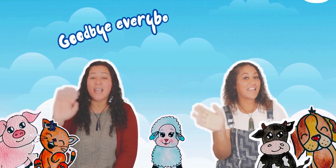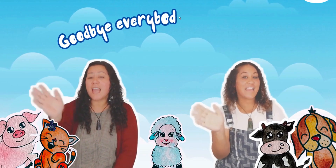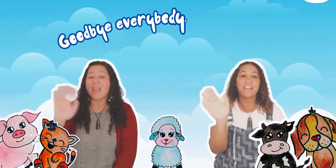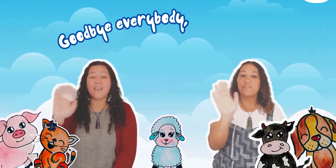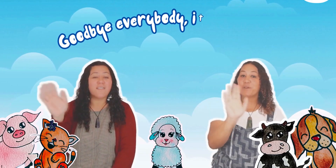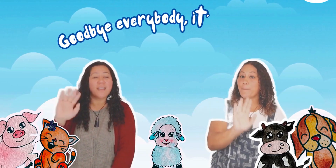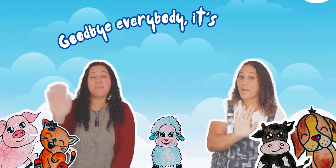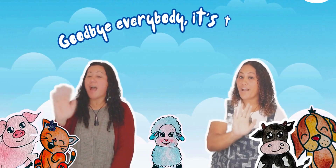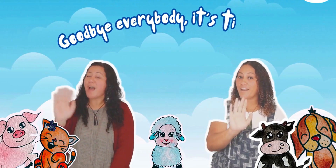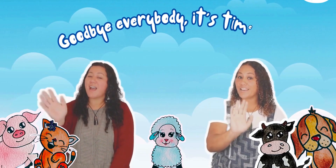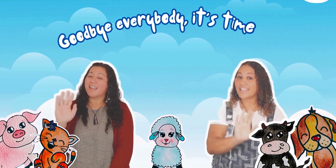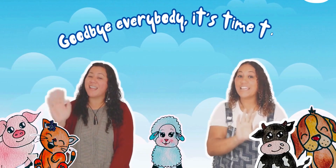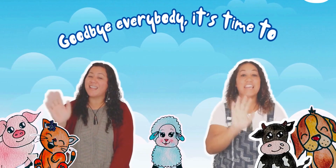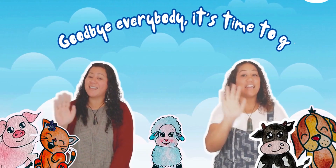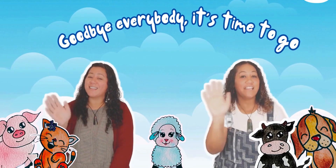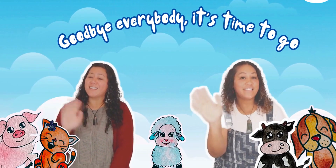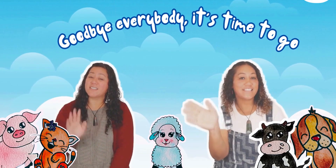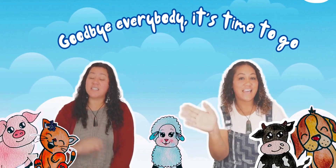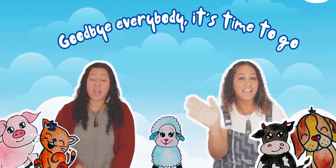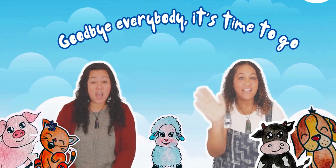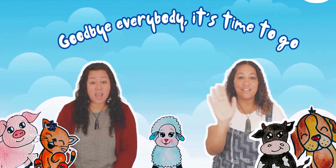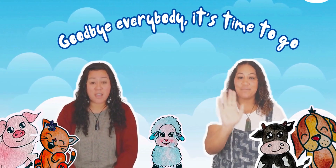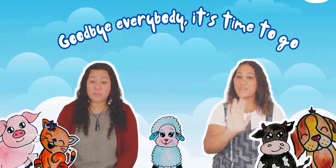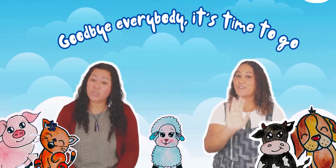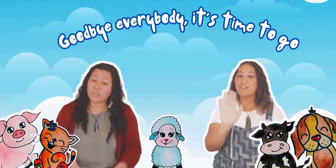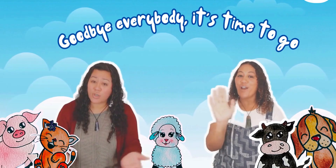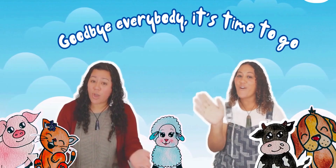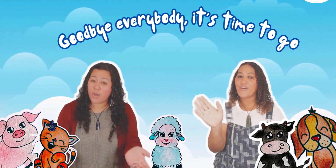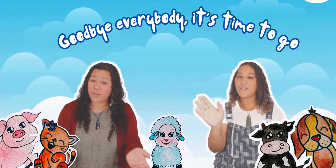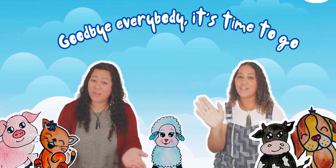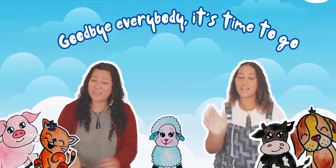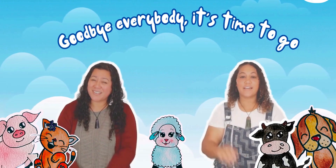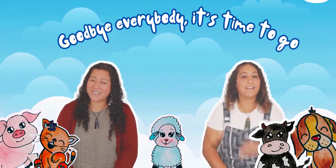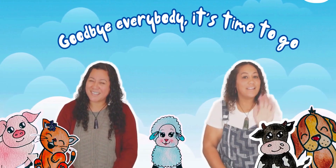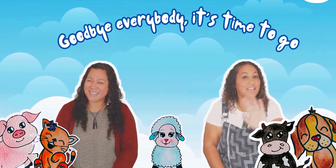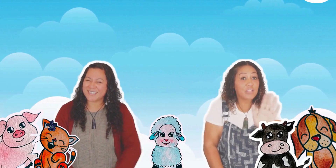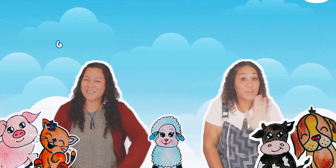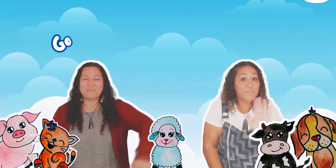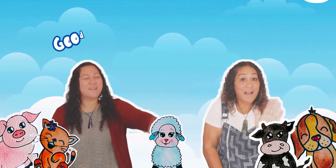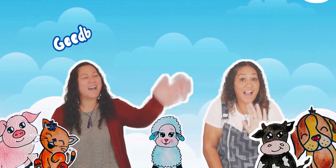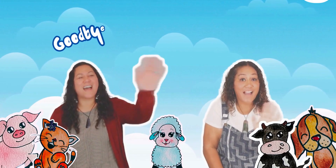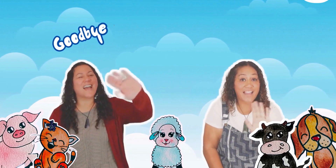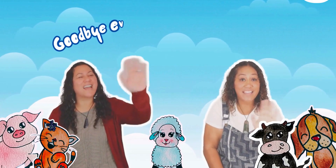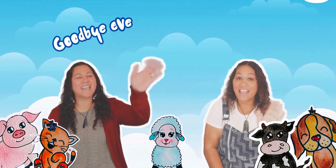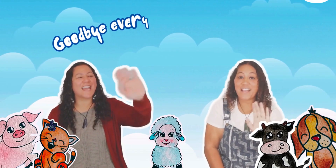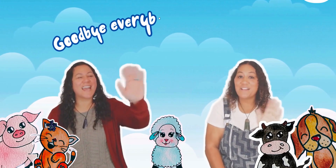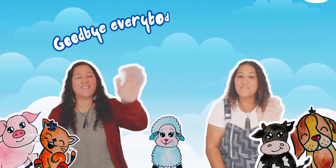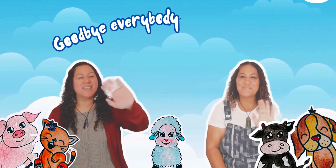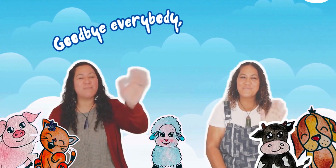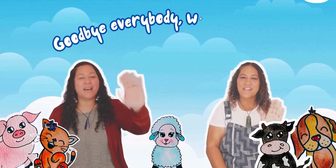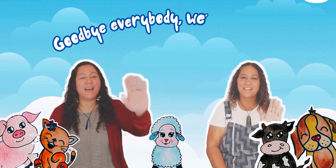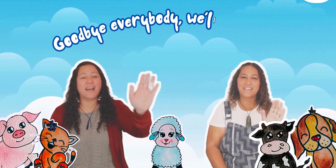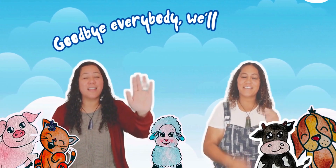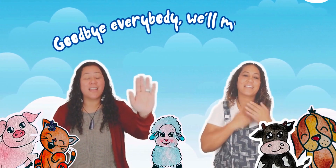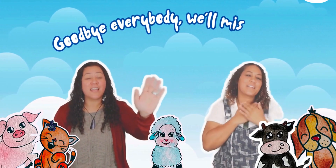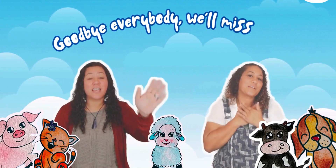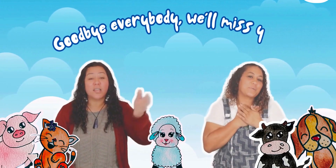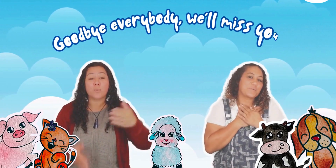Goodbye everybody, it's time to go. Goodbye everybody,